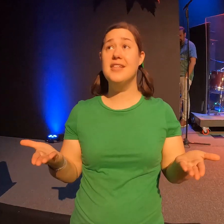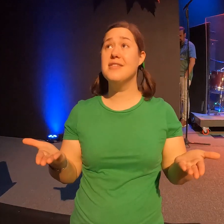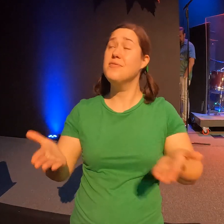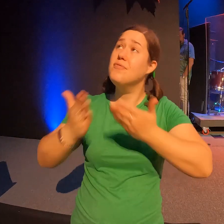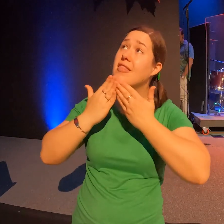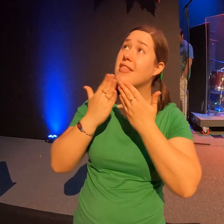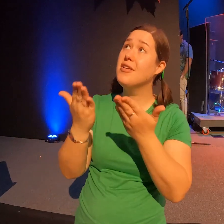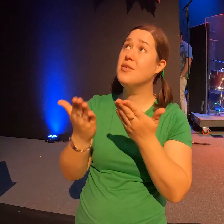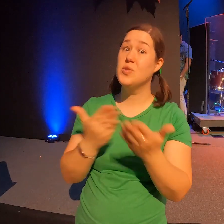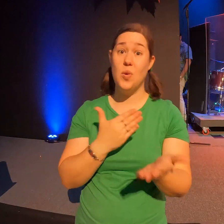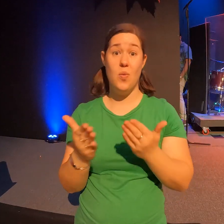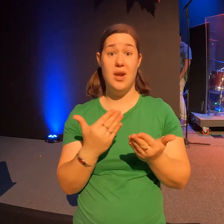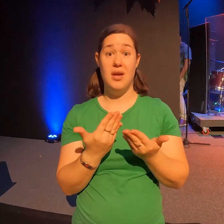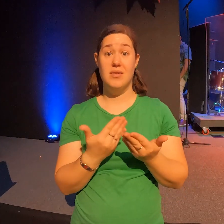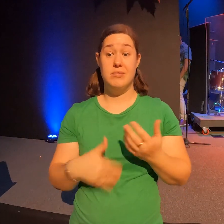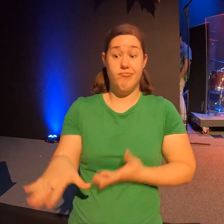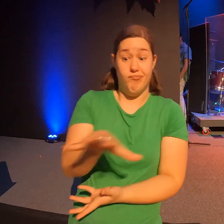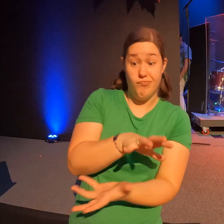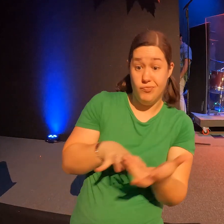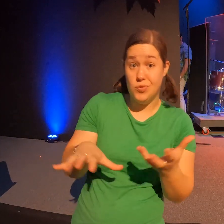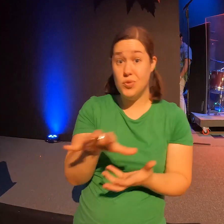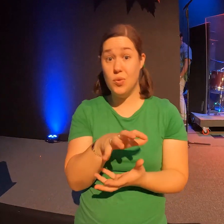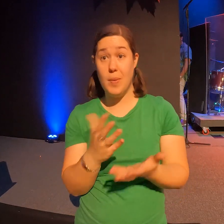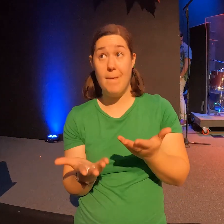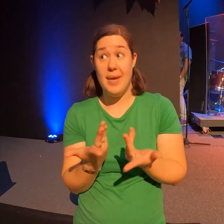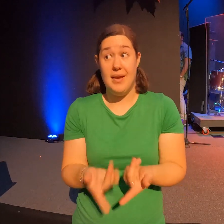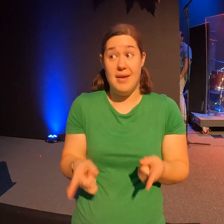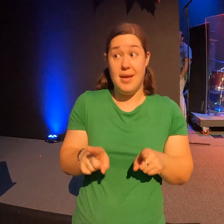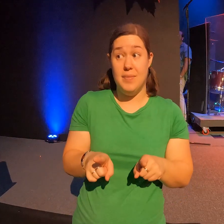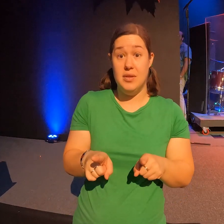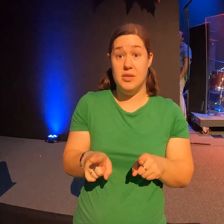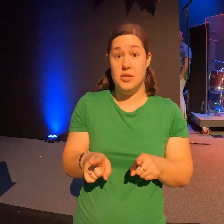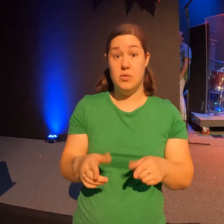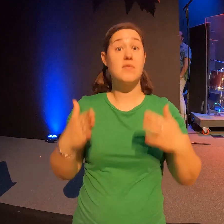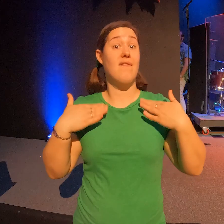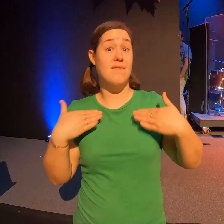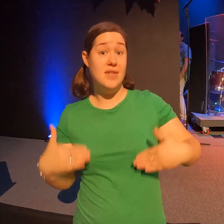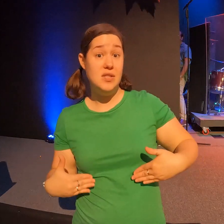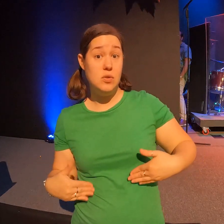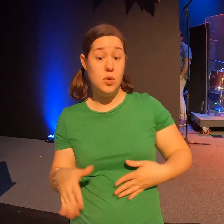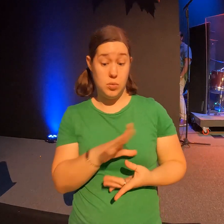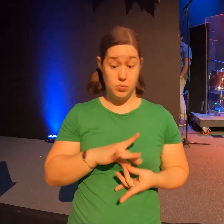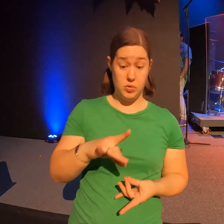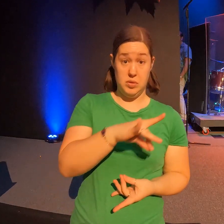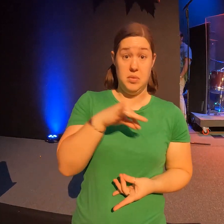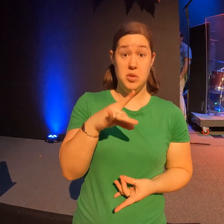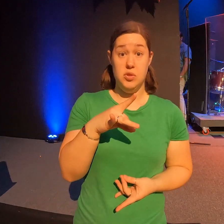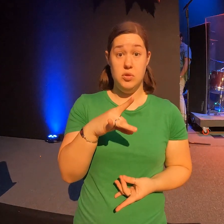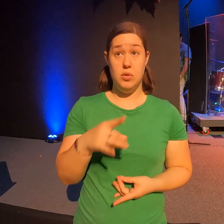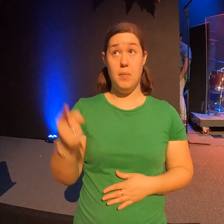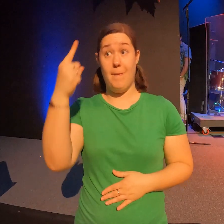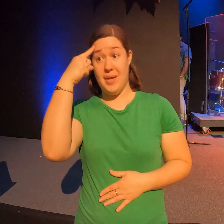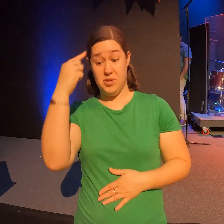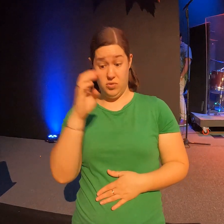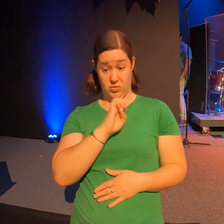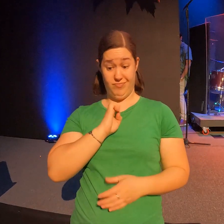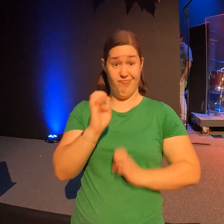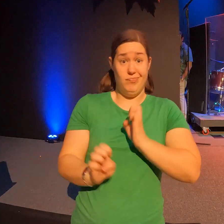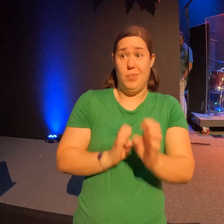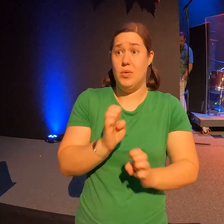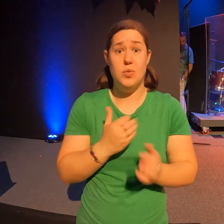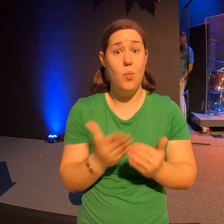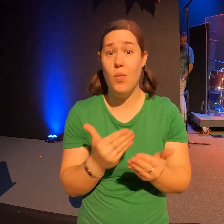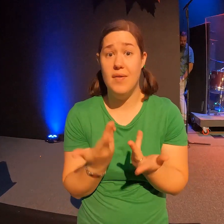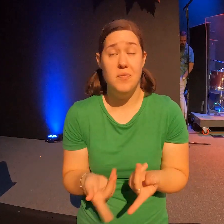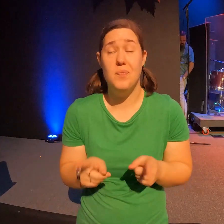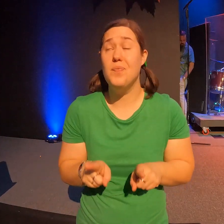may approach us, O God, whether it is physical, spiritual, mental, emotional, whatever it may be, in